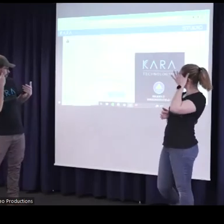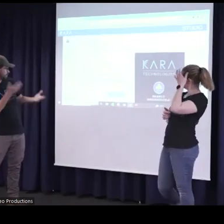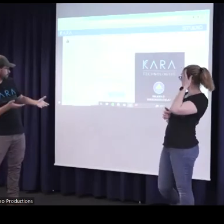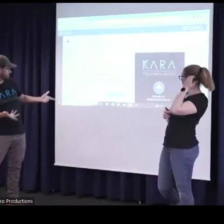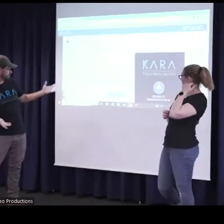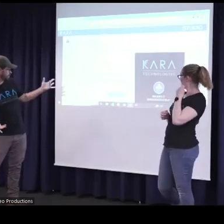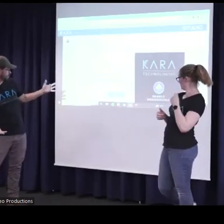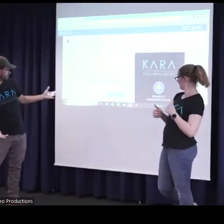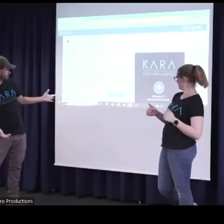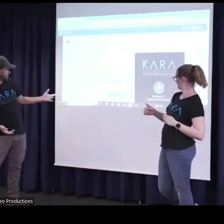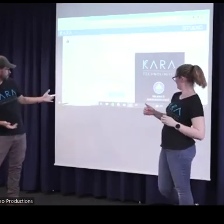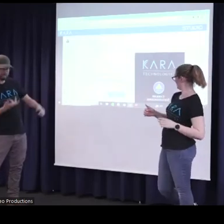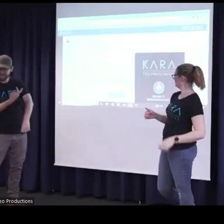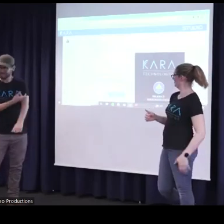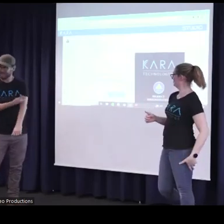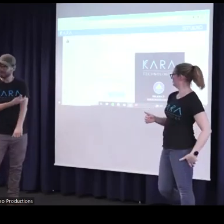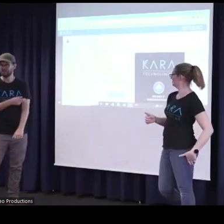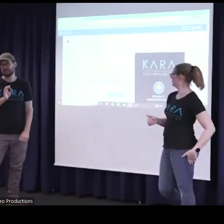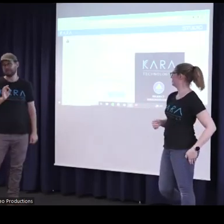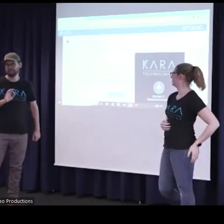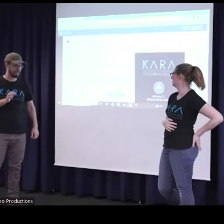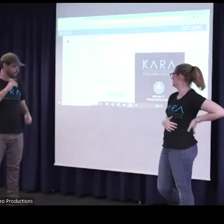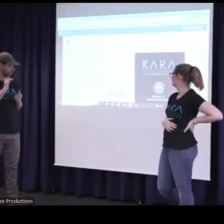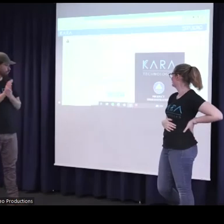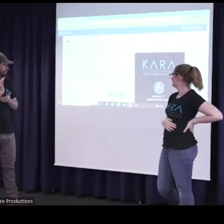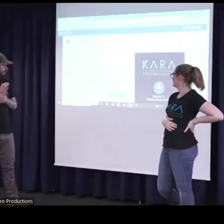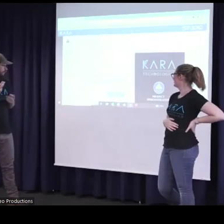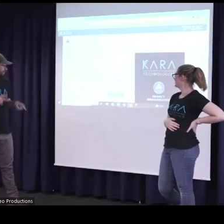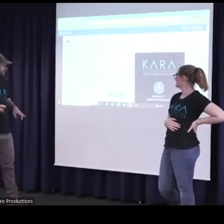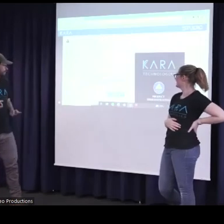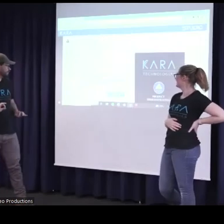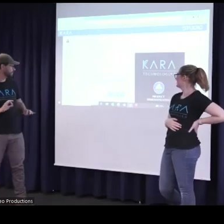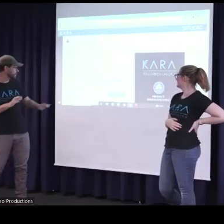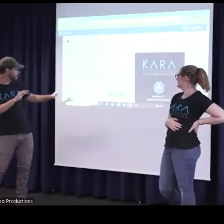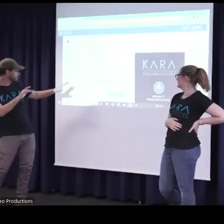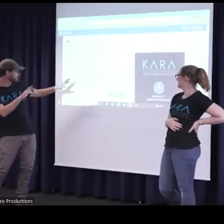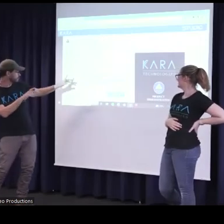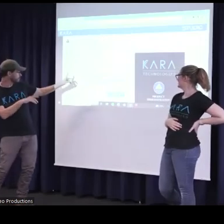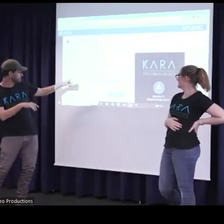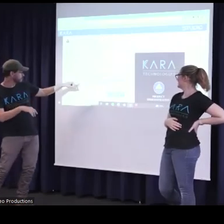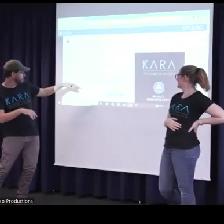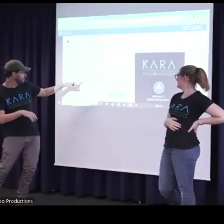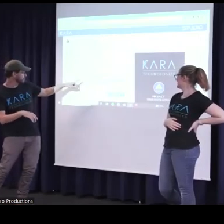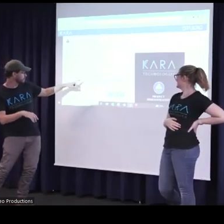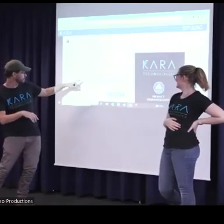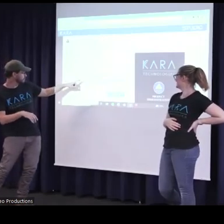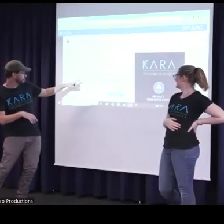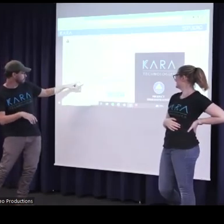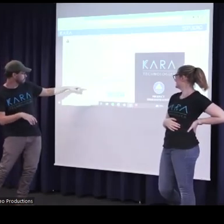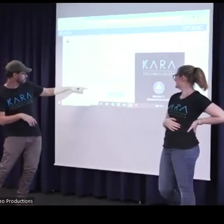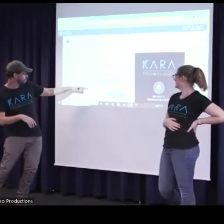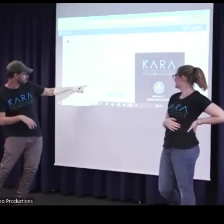What should I do? Should I get a vaccine in a fire? No, probably not. I think that won't help me.